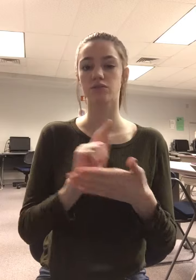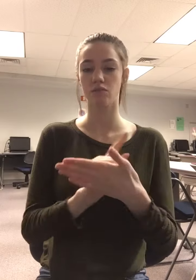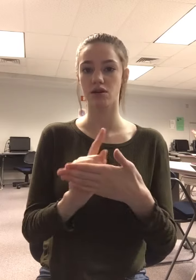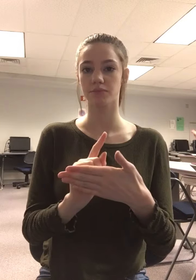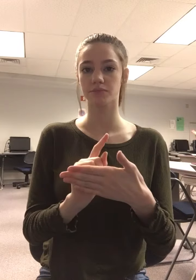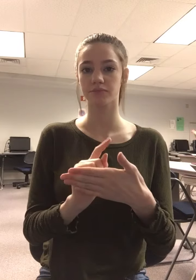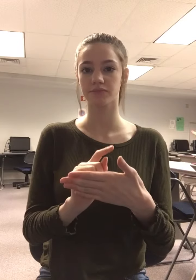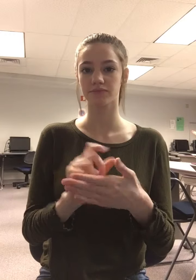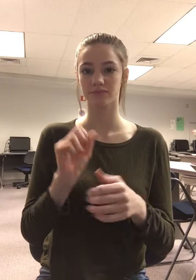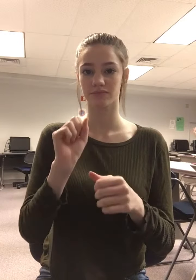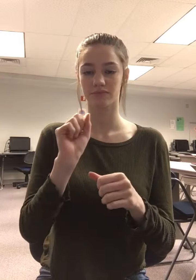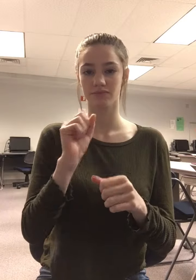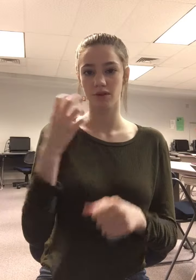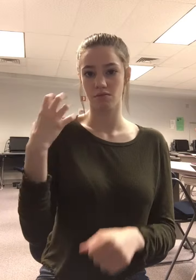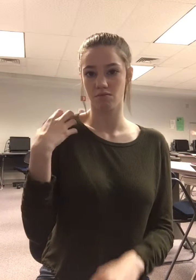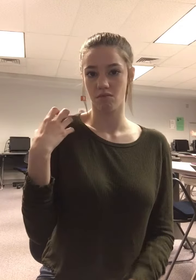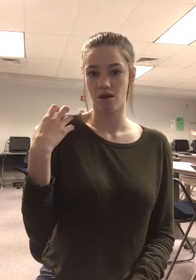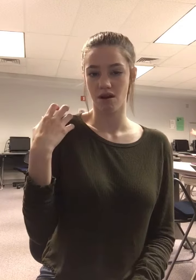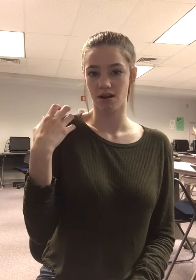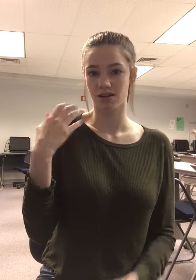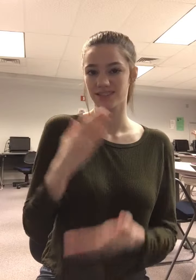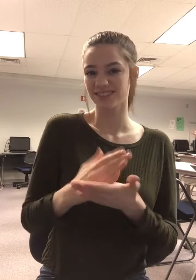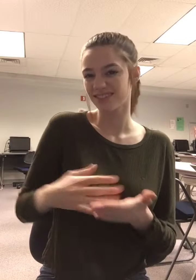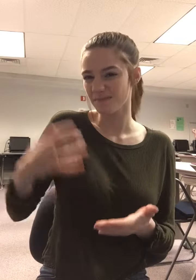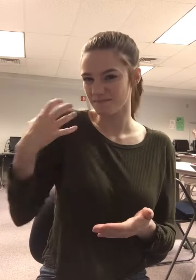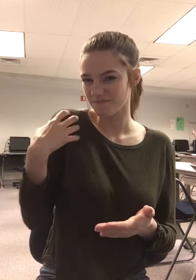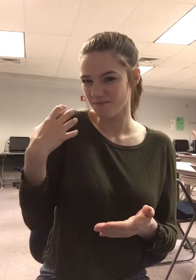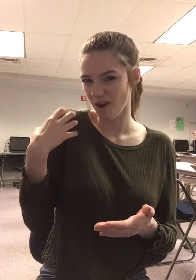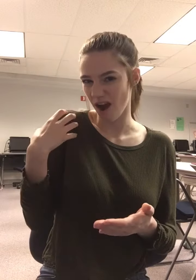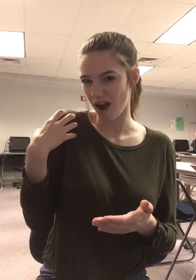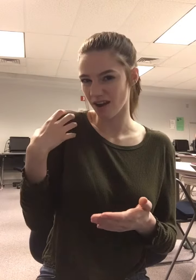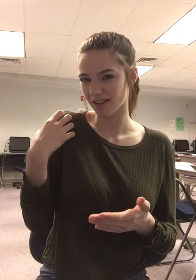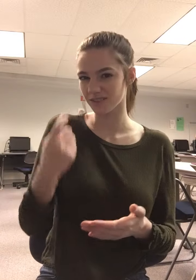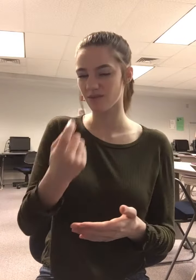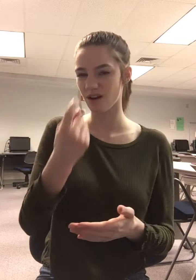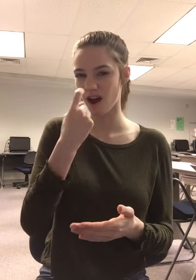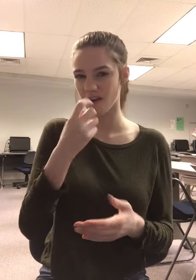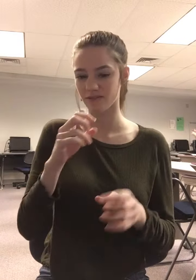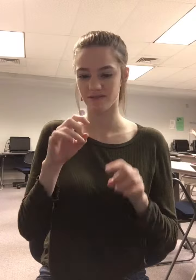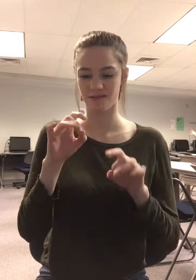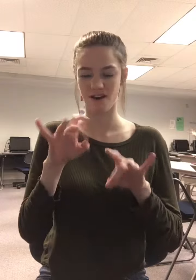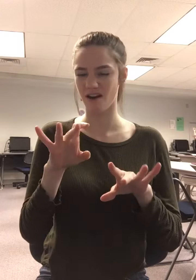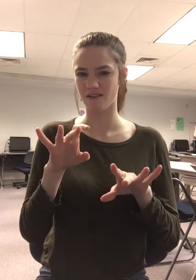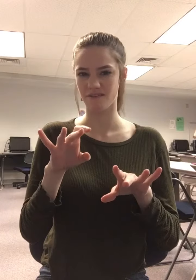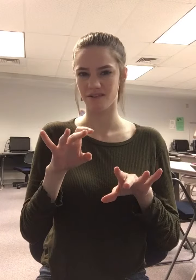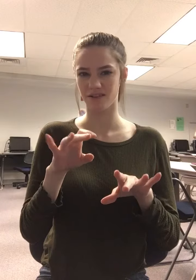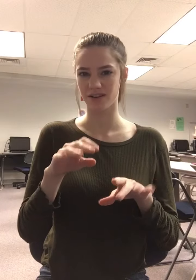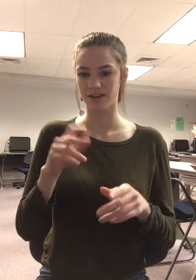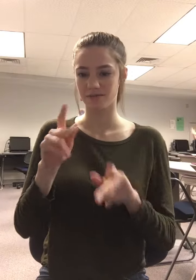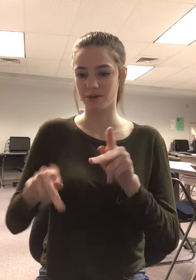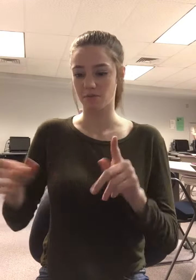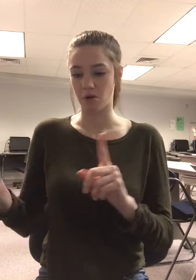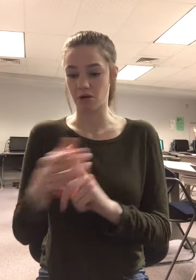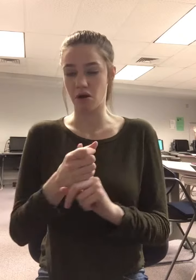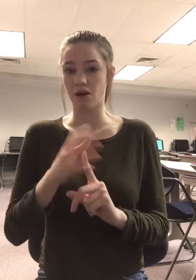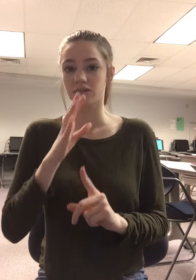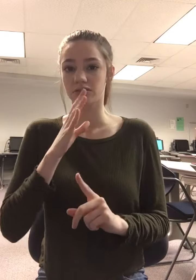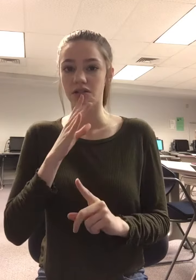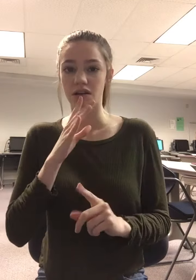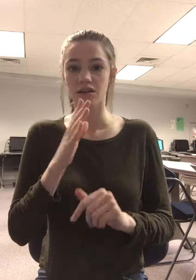all employers, but some employers were so cruel at times that people caught talking, singing, or smoking would receive